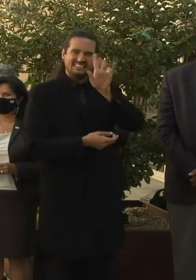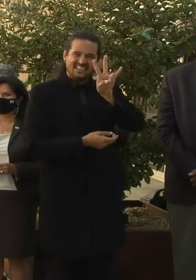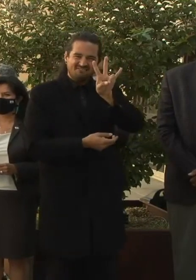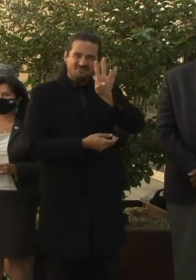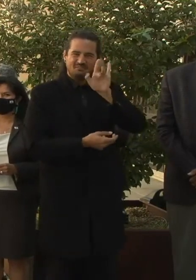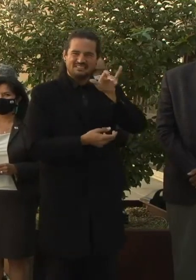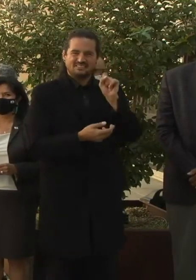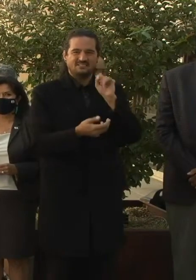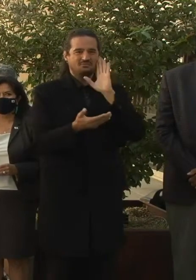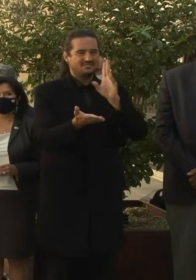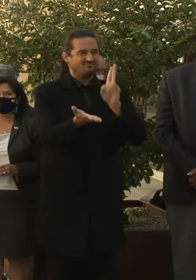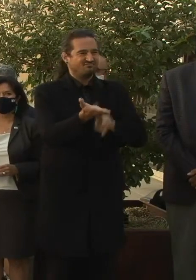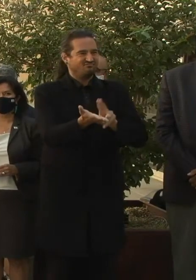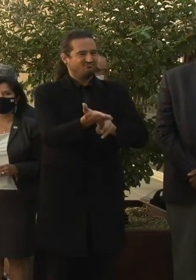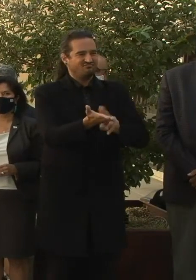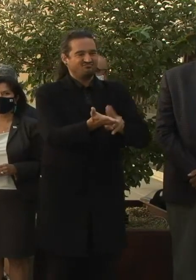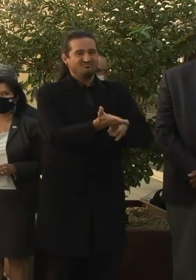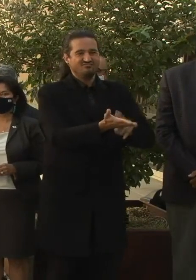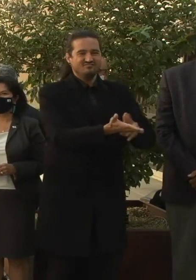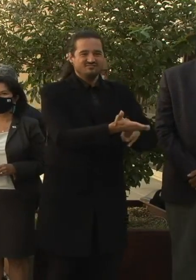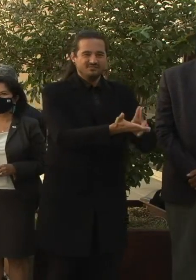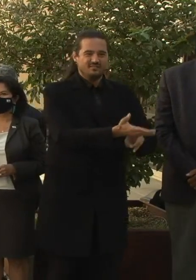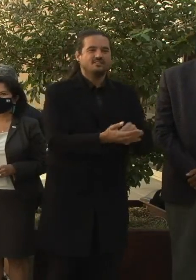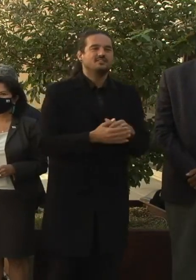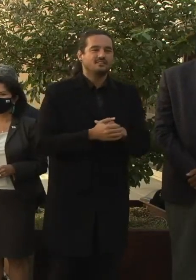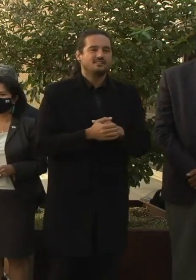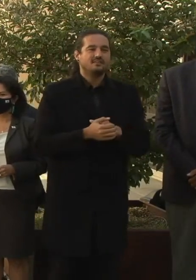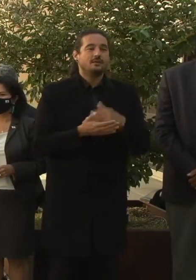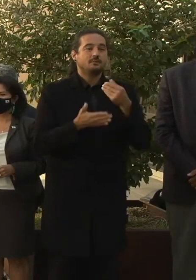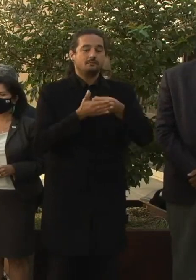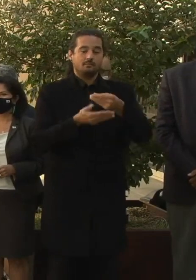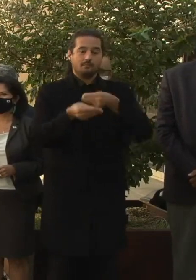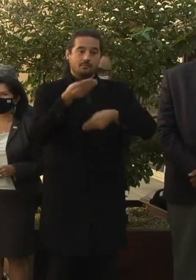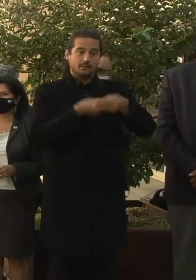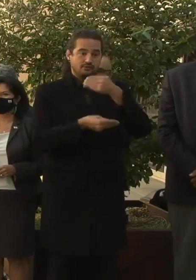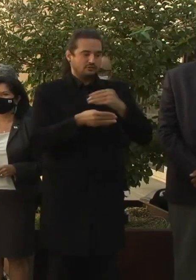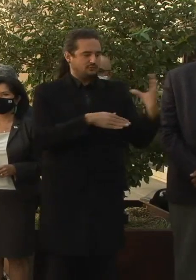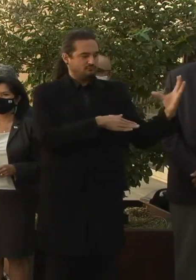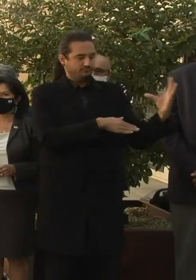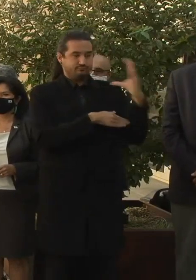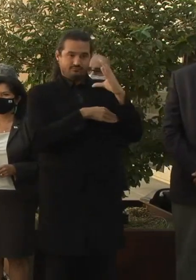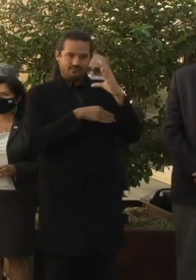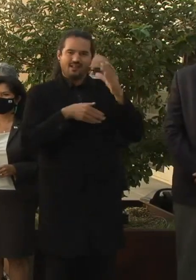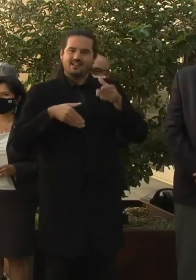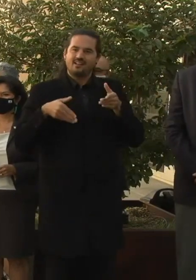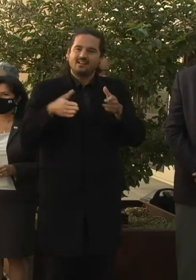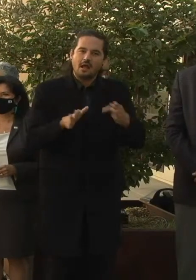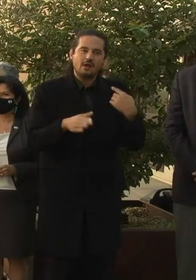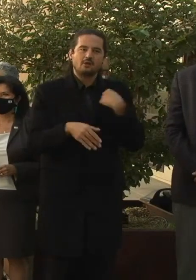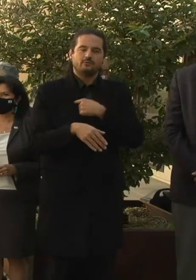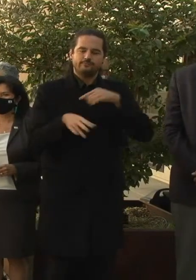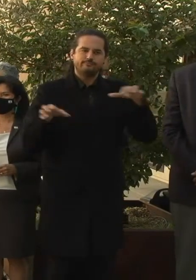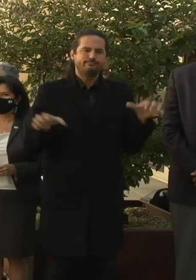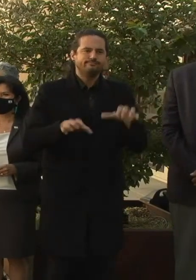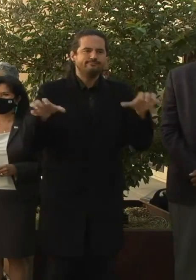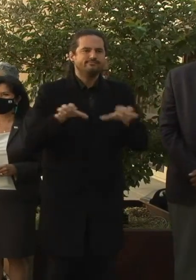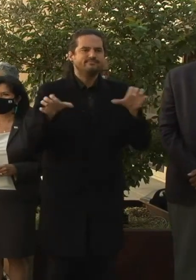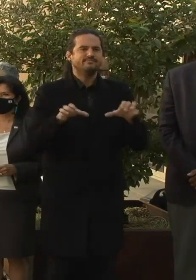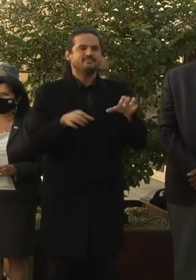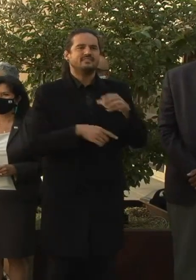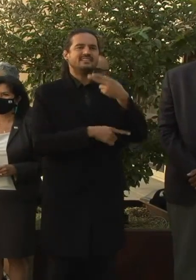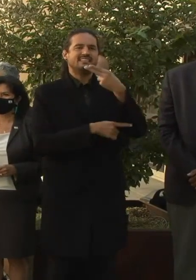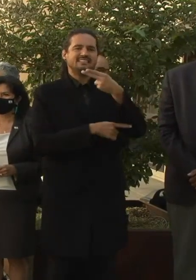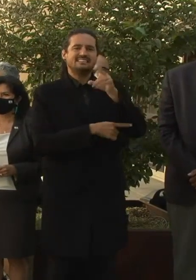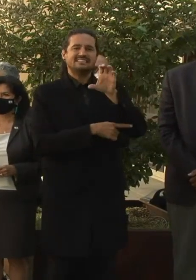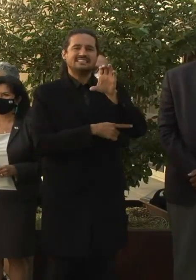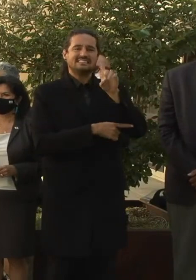did was provide the funding for our departments, HCD, that's our Housing and Community Development, and the other departments affiliated with